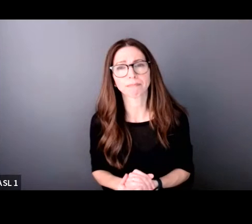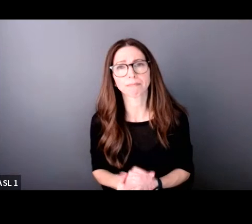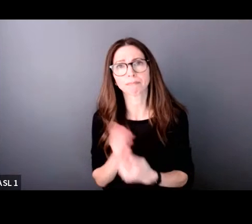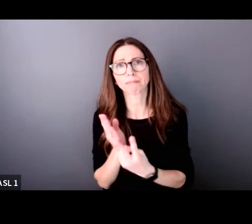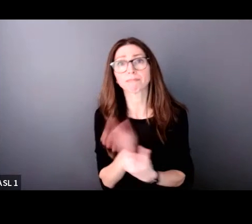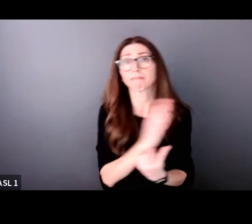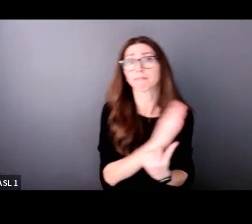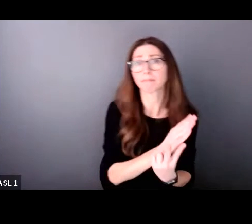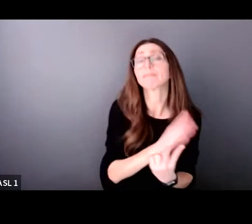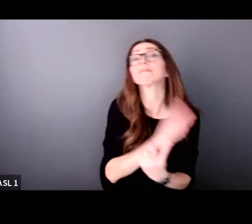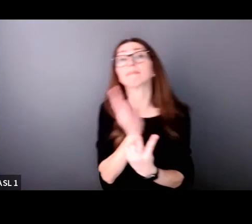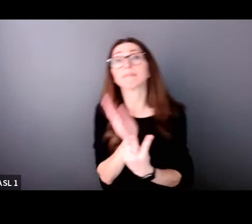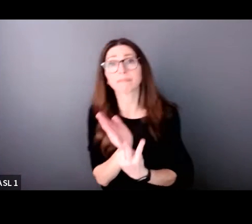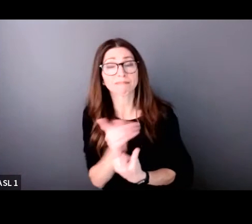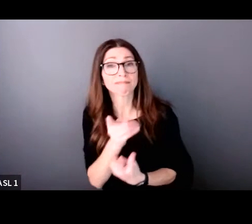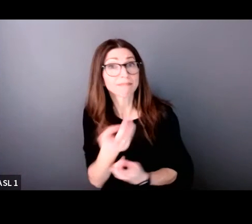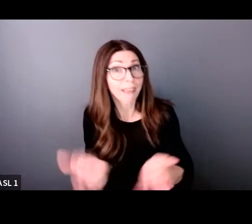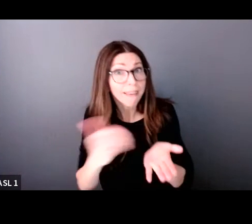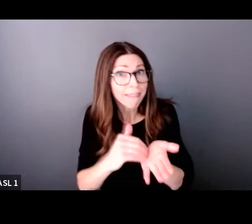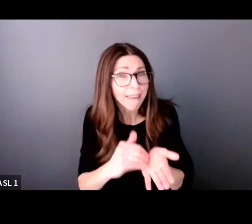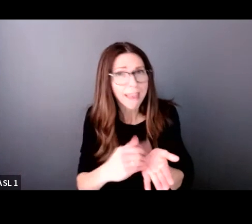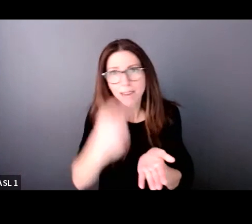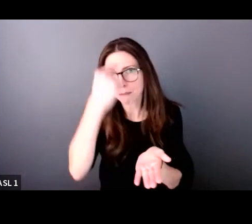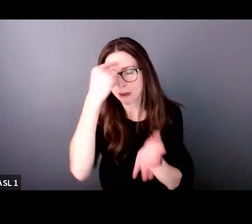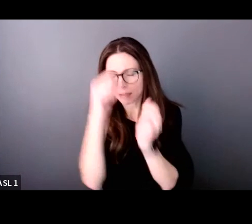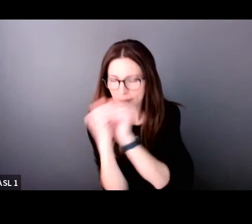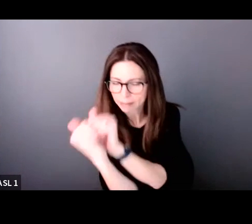one more time, we bring our minds together.